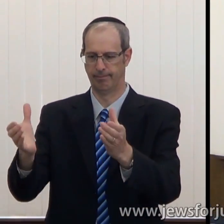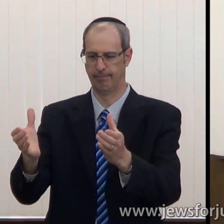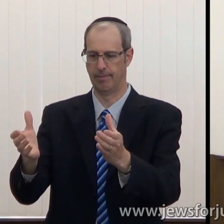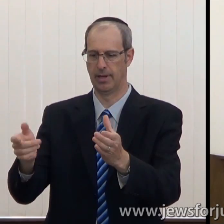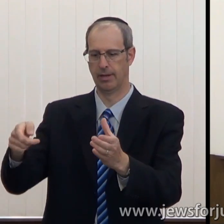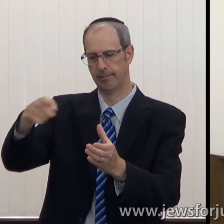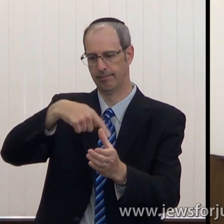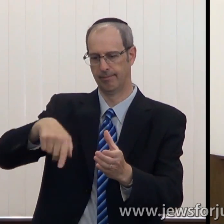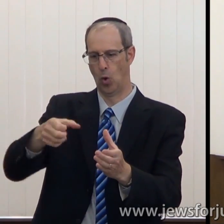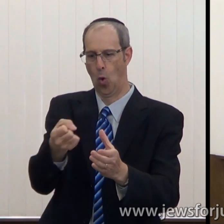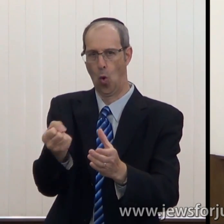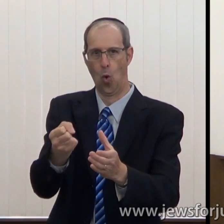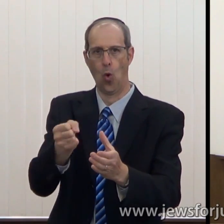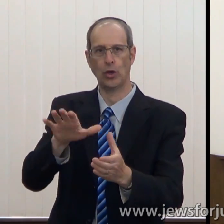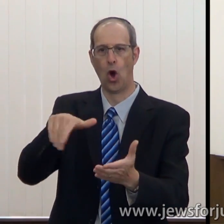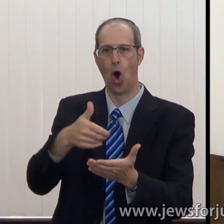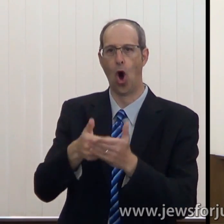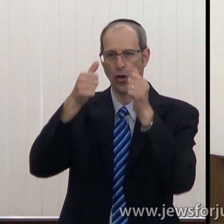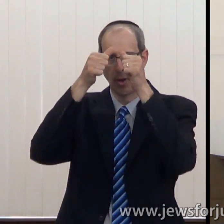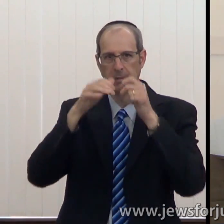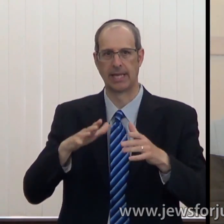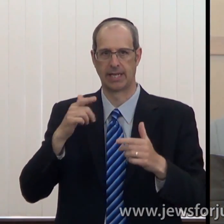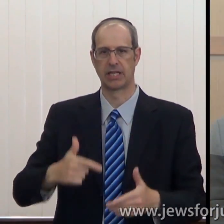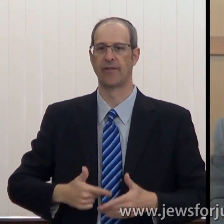all the blessings of life.